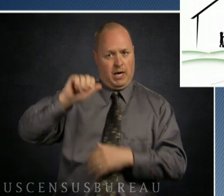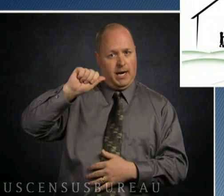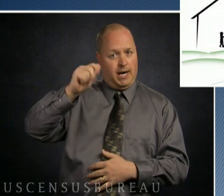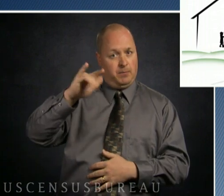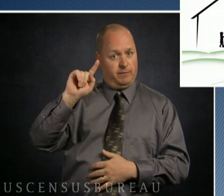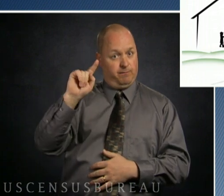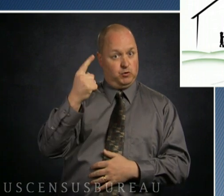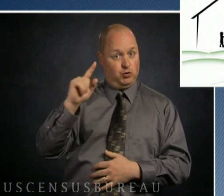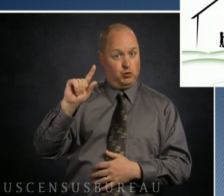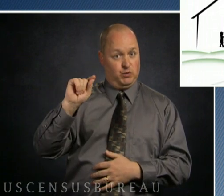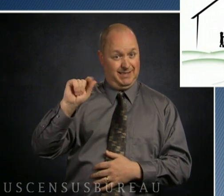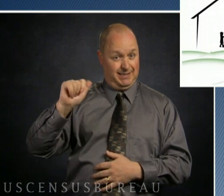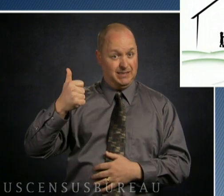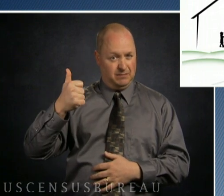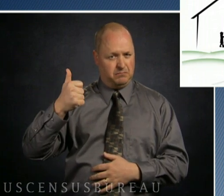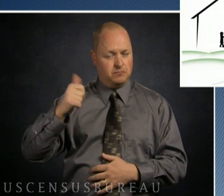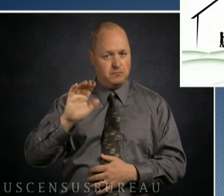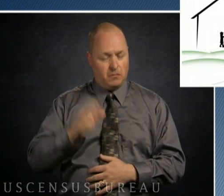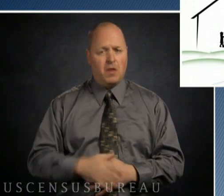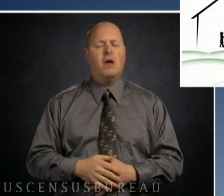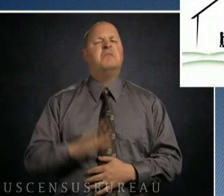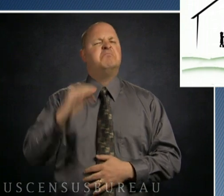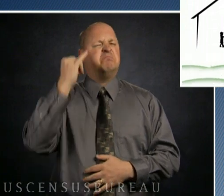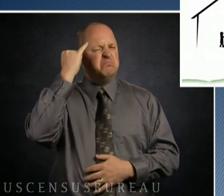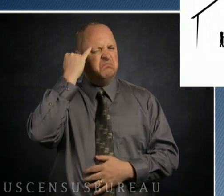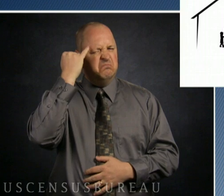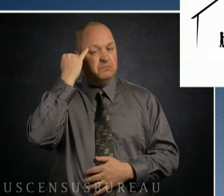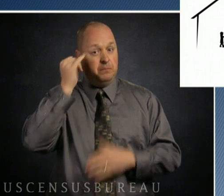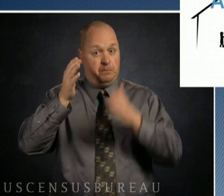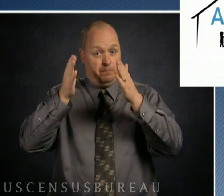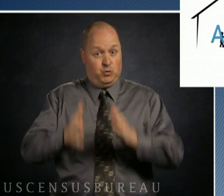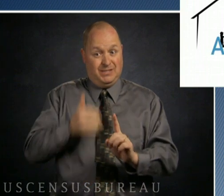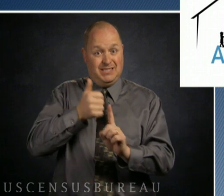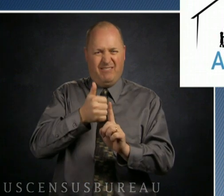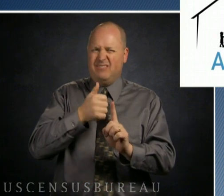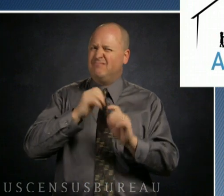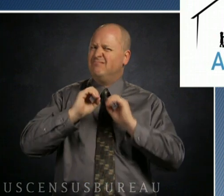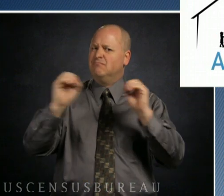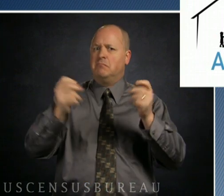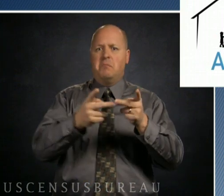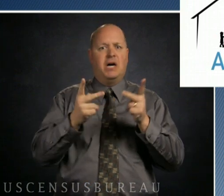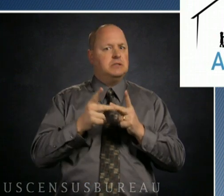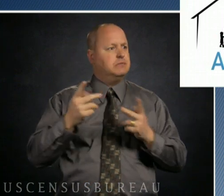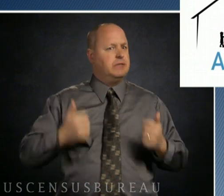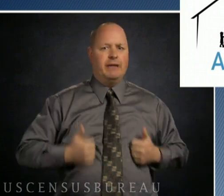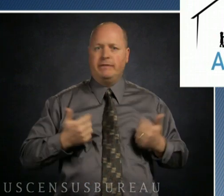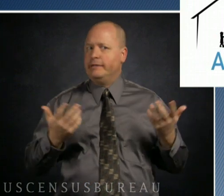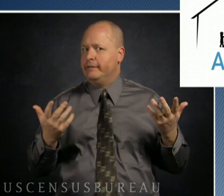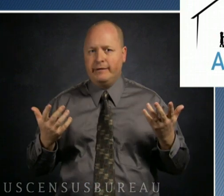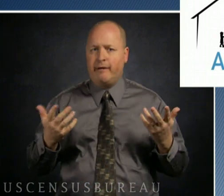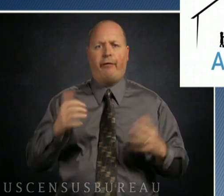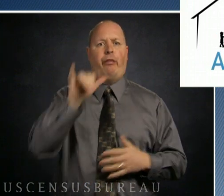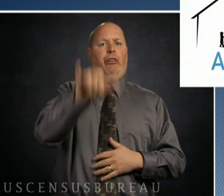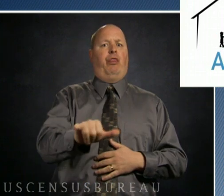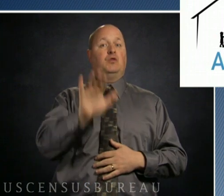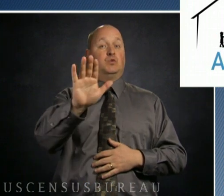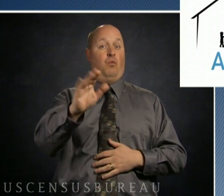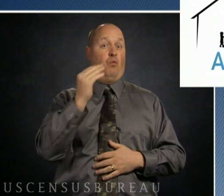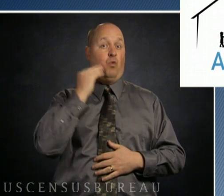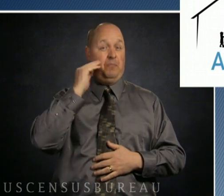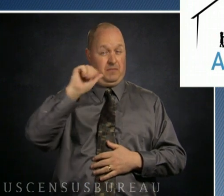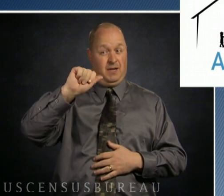1st, 2010. However, if someone who has no permanent place to stay is staying here on April